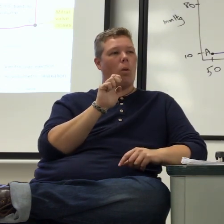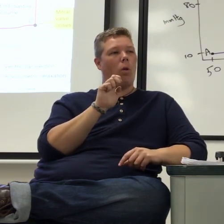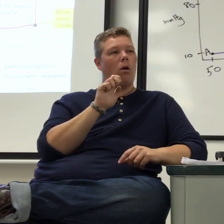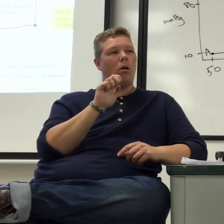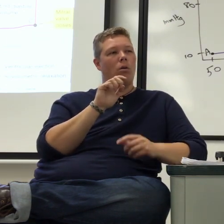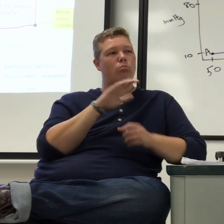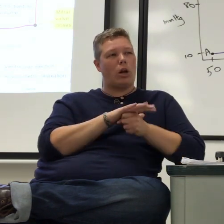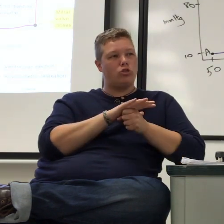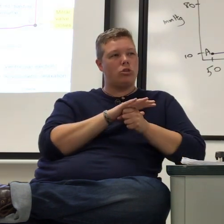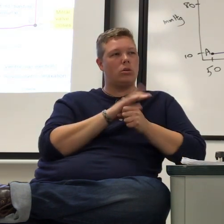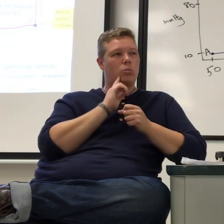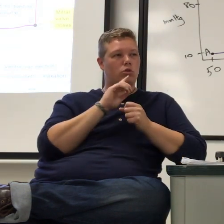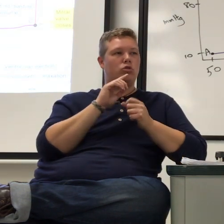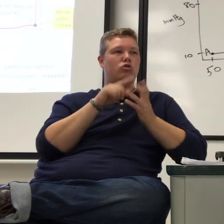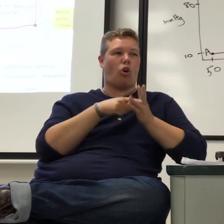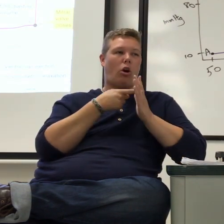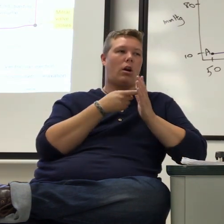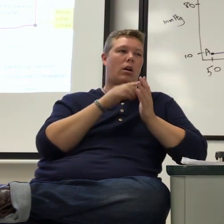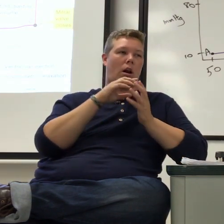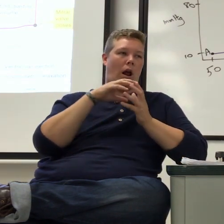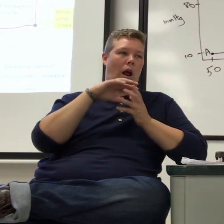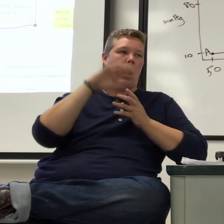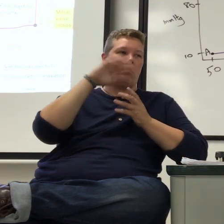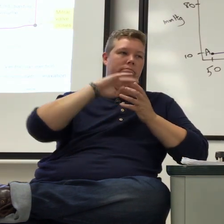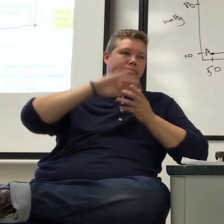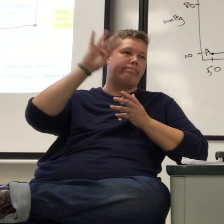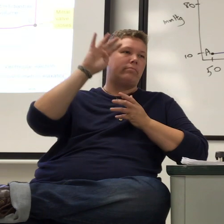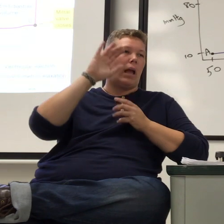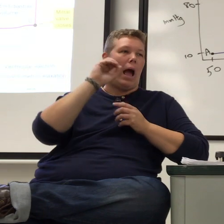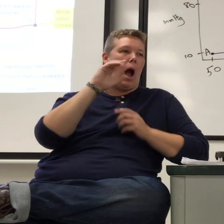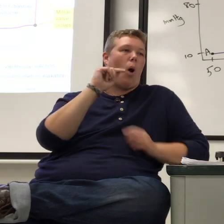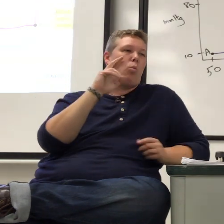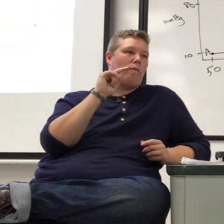You go from D to E to F.